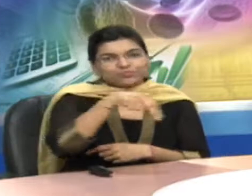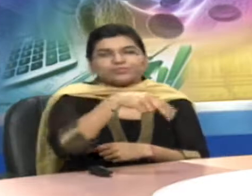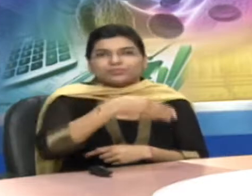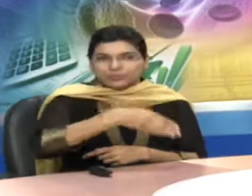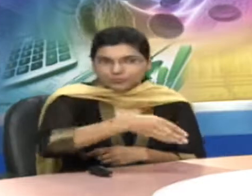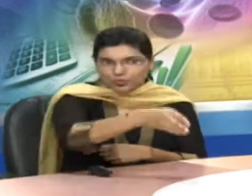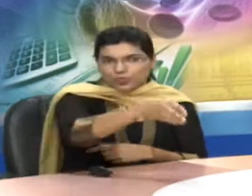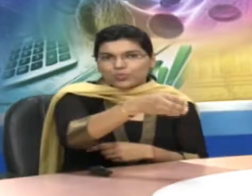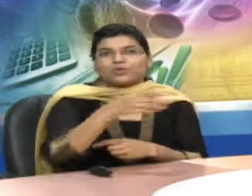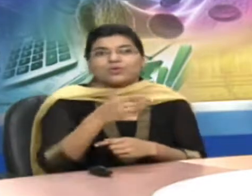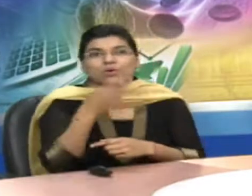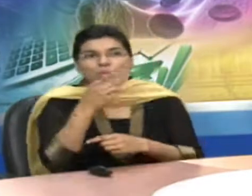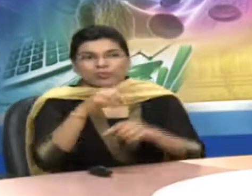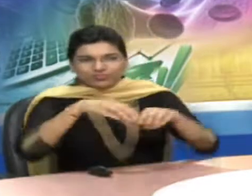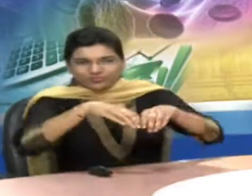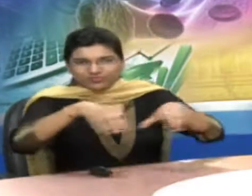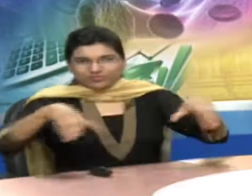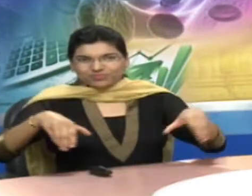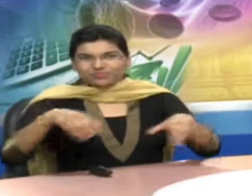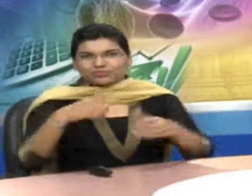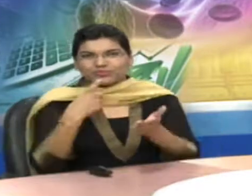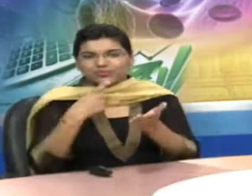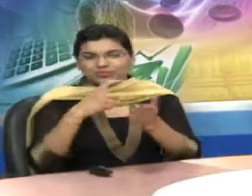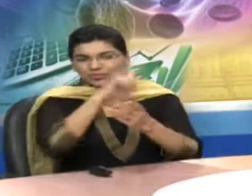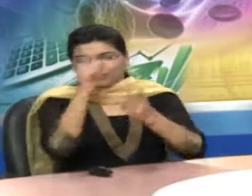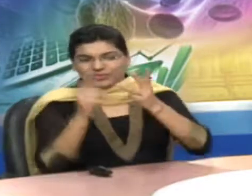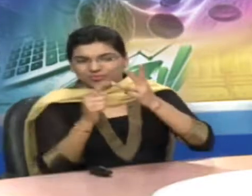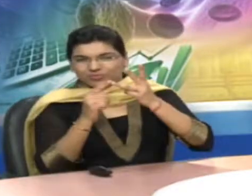in a hope that they get some shelter